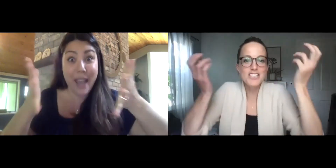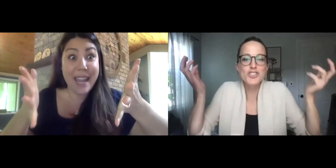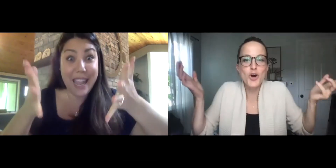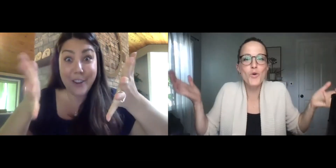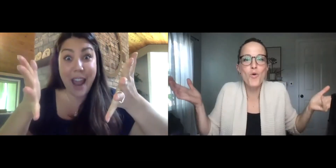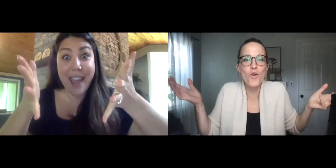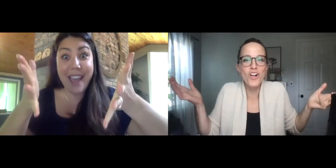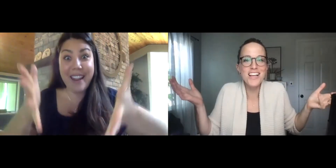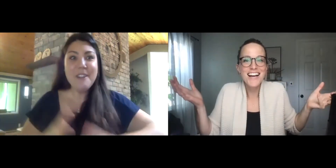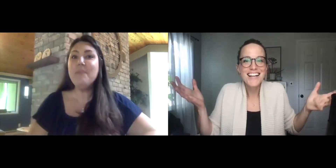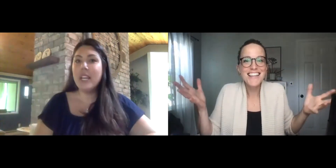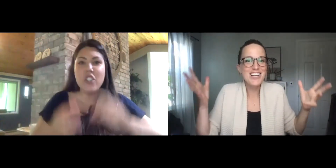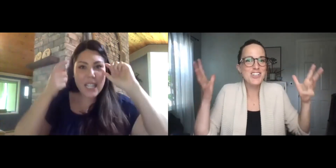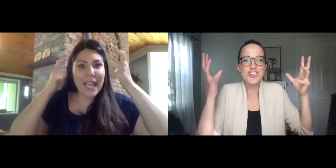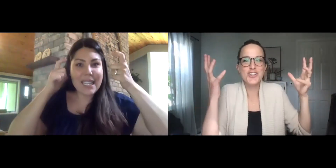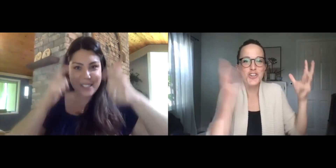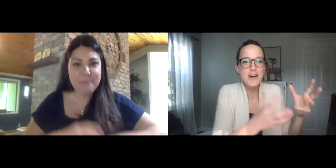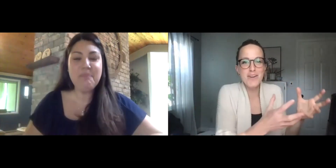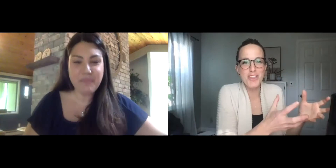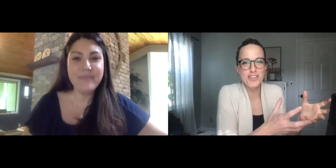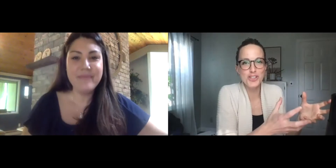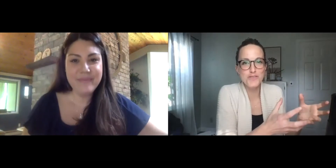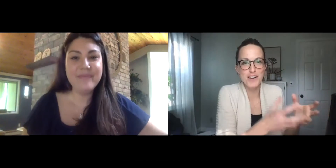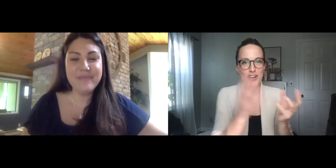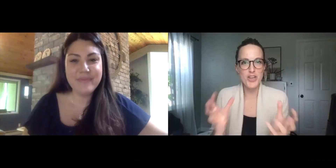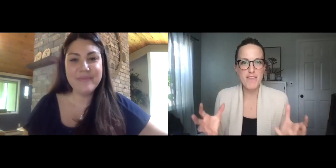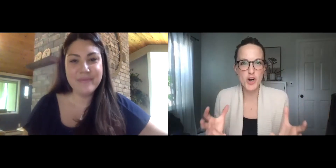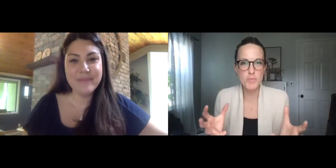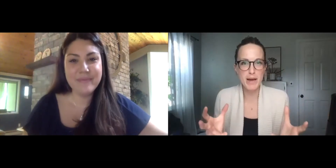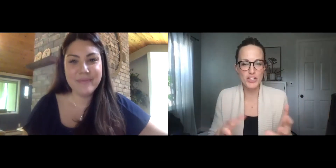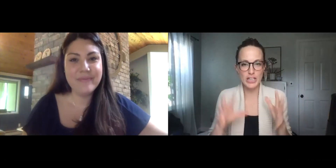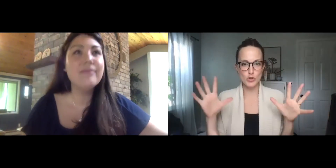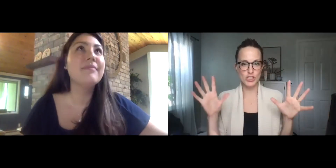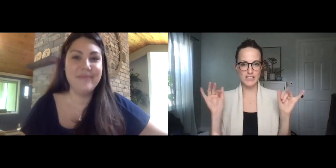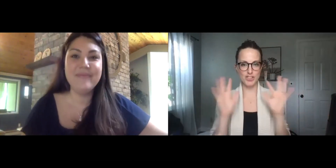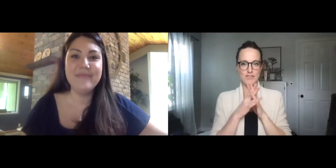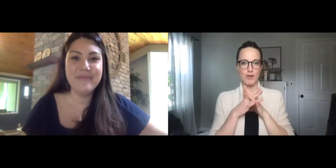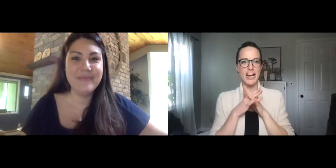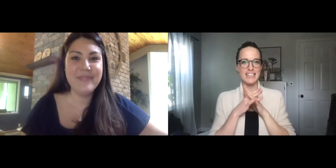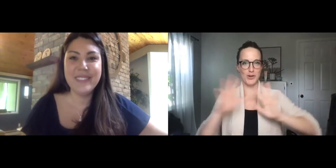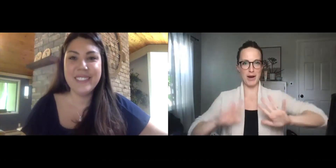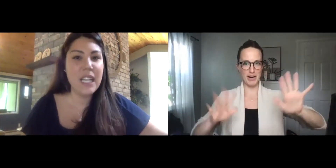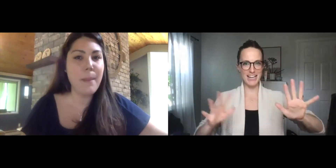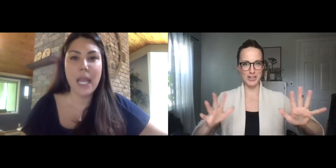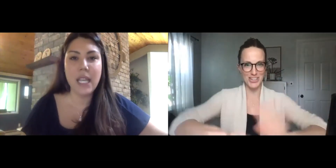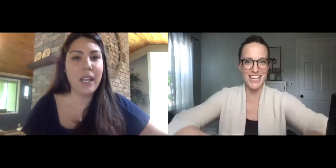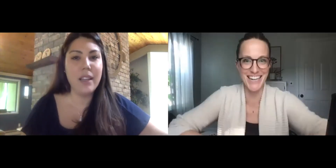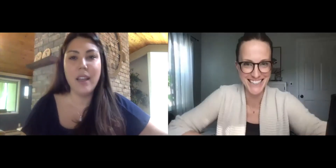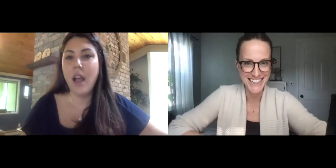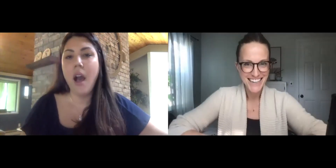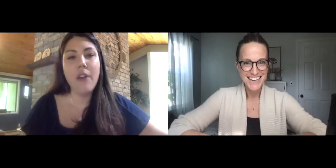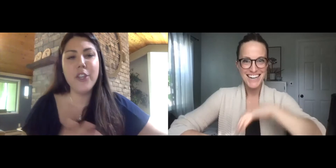is that so cool? Like doing it with other children forever. Now you have your own baby and you're like, ooh, she's found her hands. Okay, we're getting